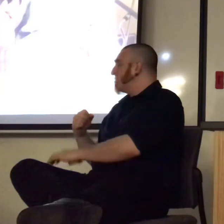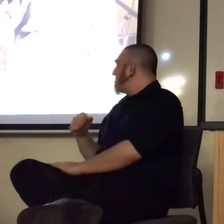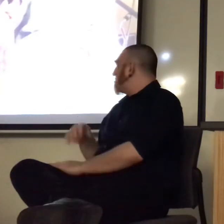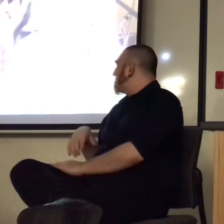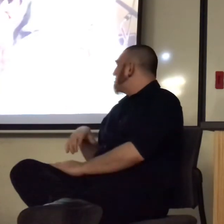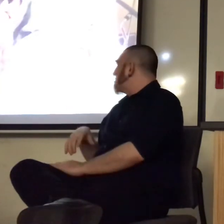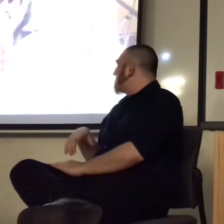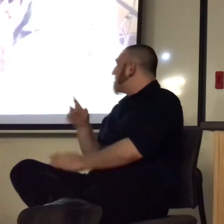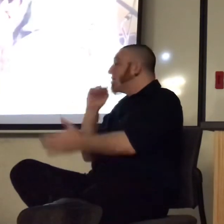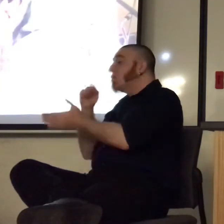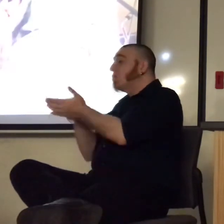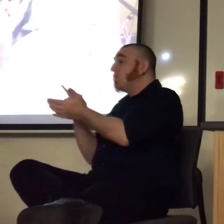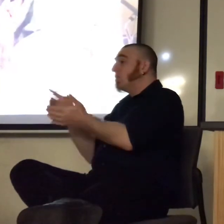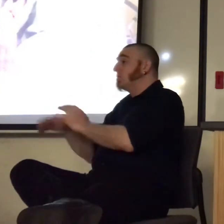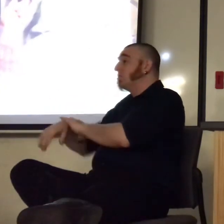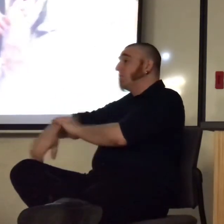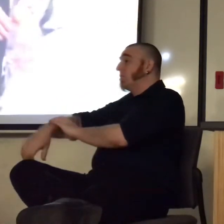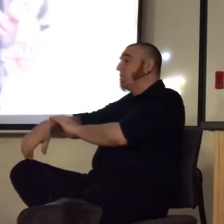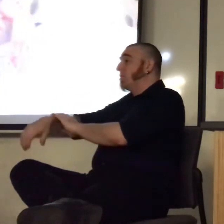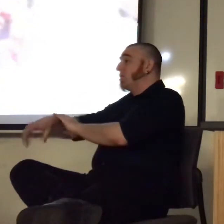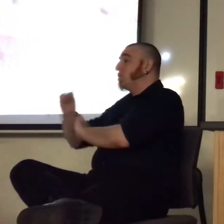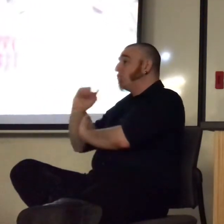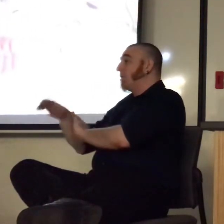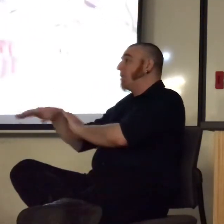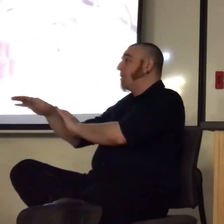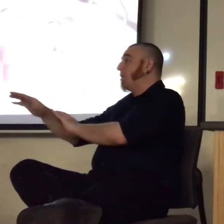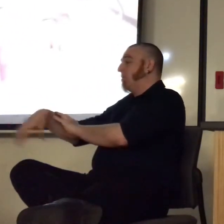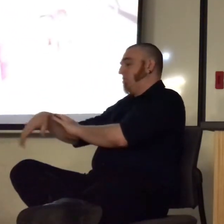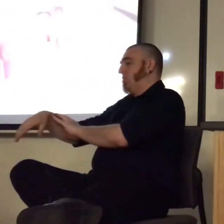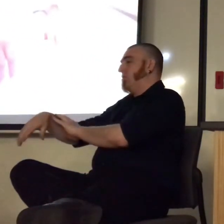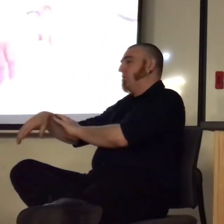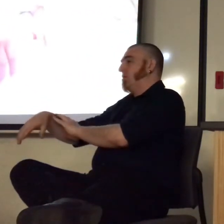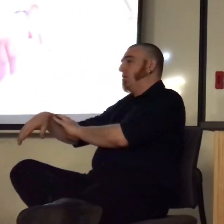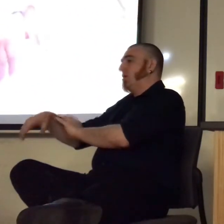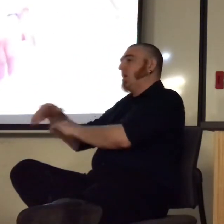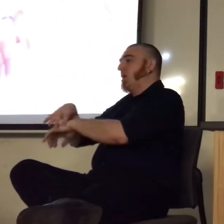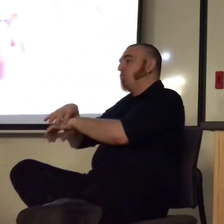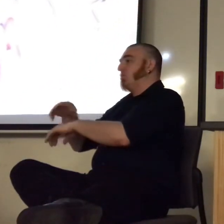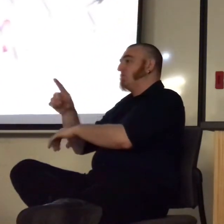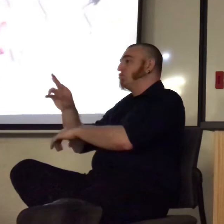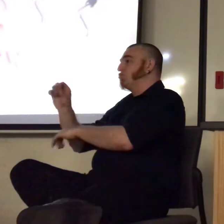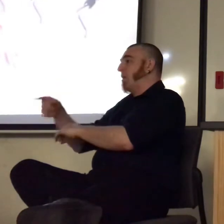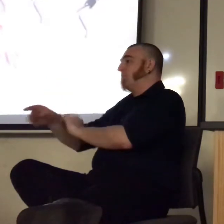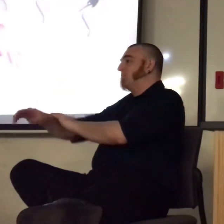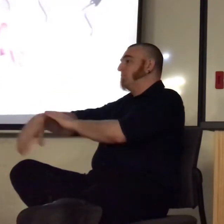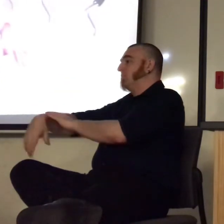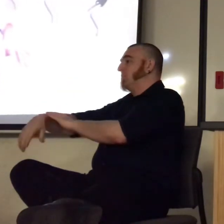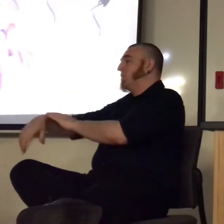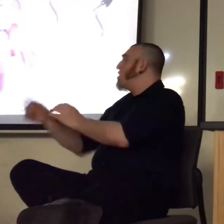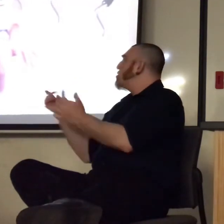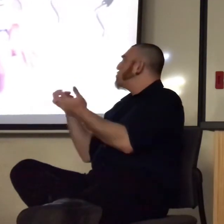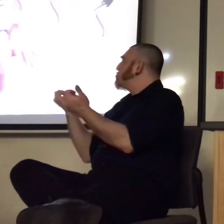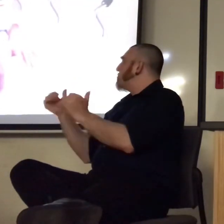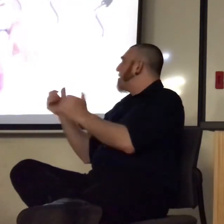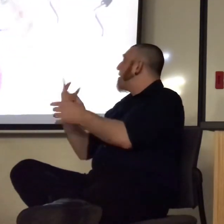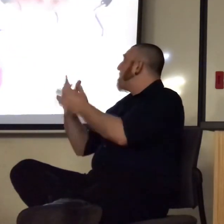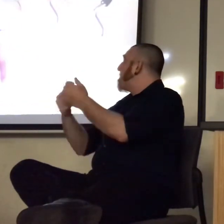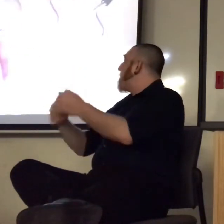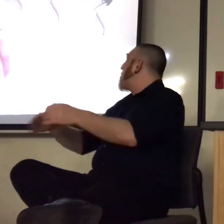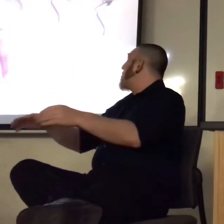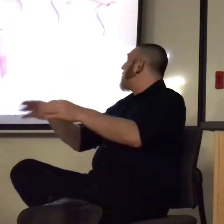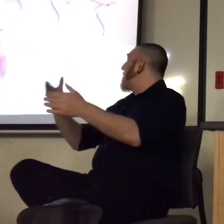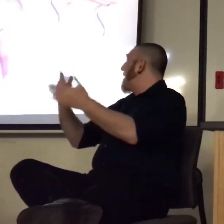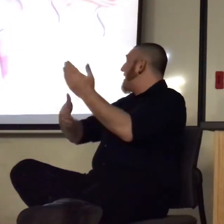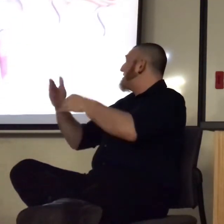Now, as you'll see, when I hold her hand up like this, she actually has wrist drop. Okay. Now try and we'll put both hands up